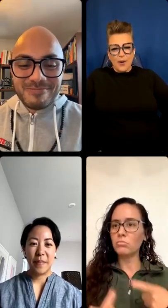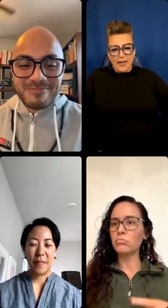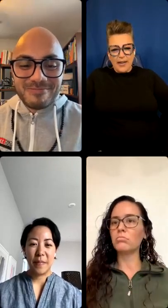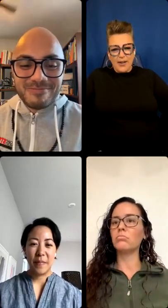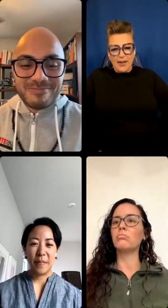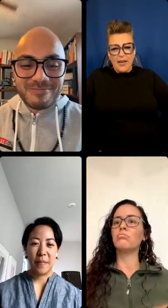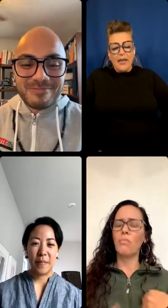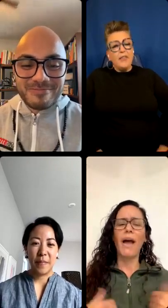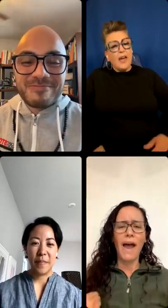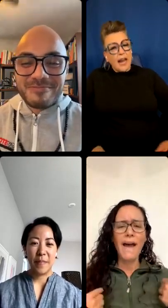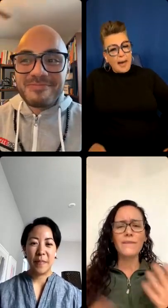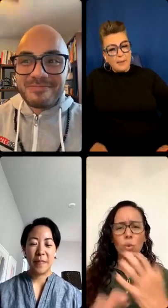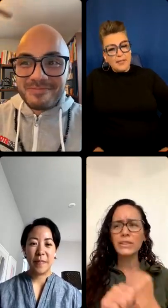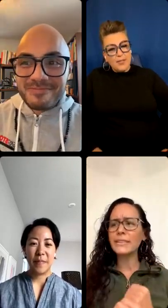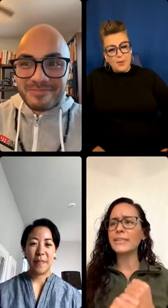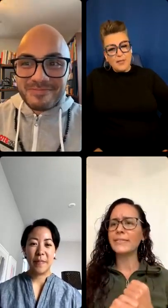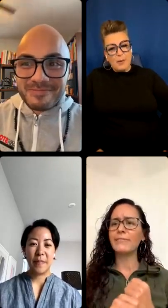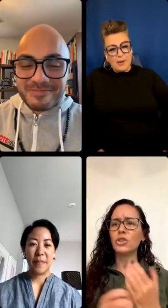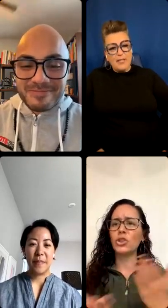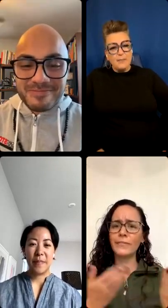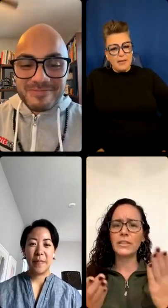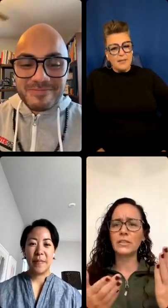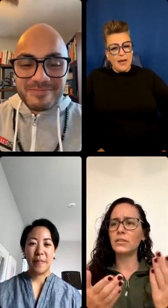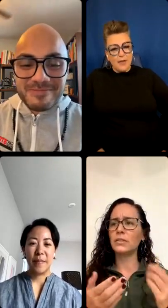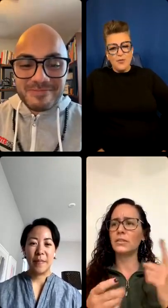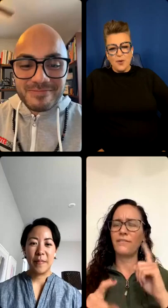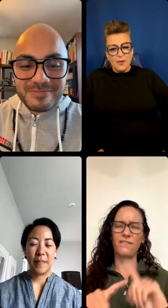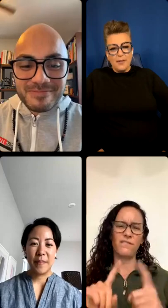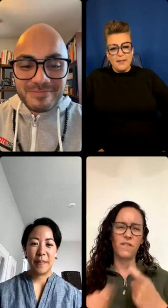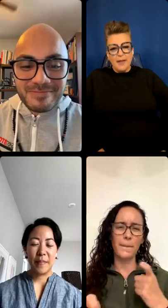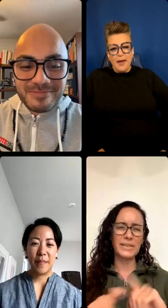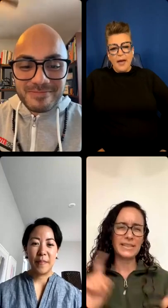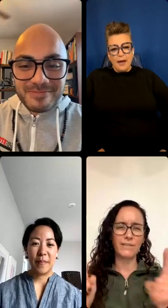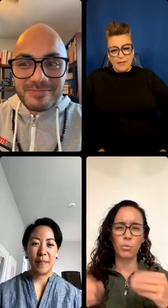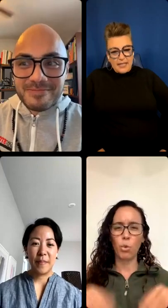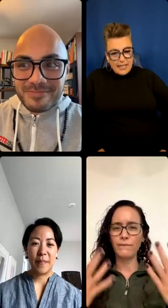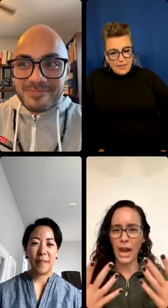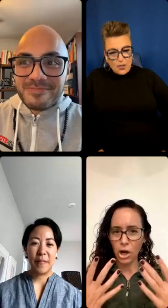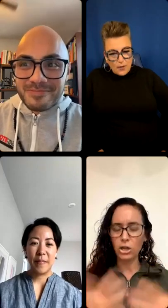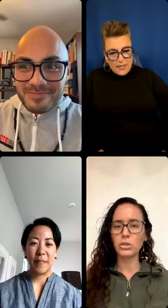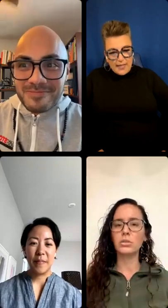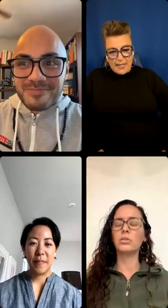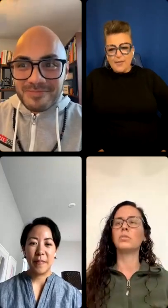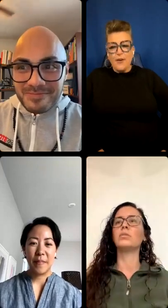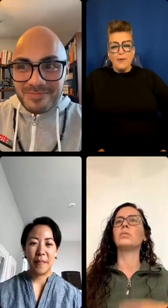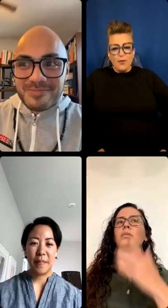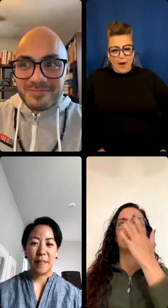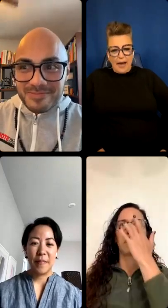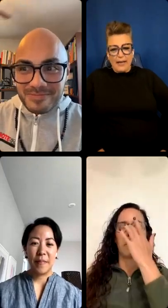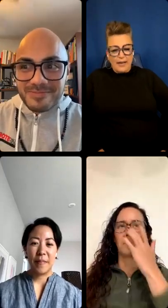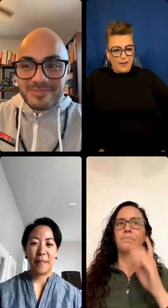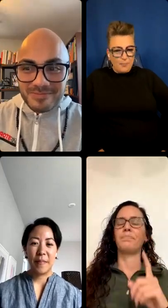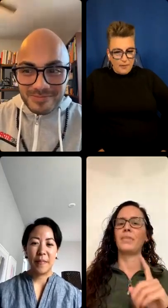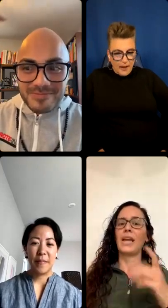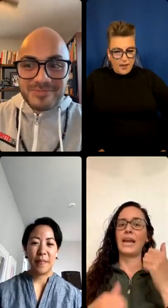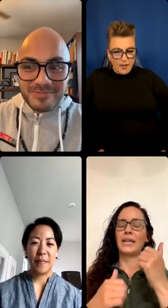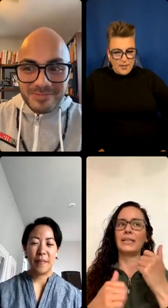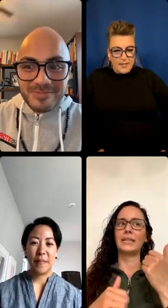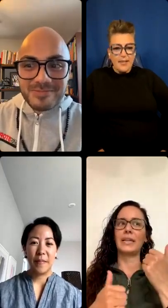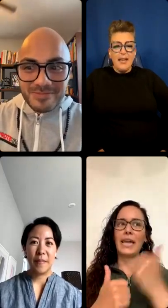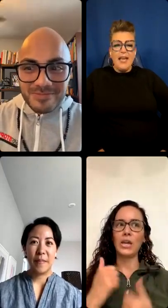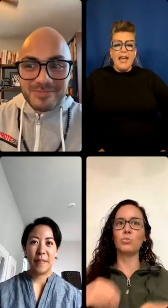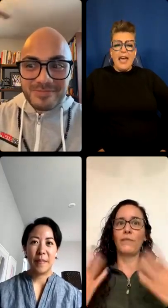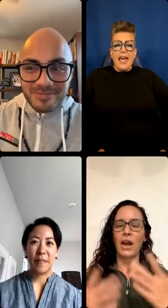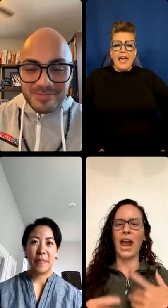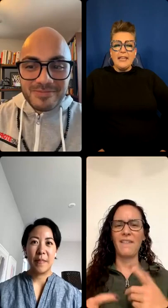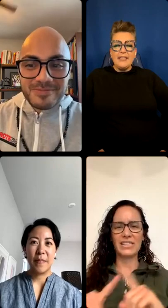access coordinator that happens to experience mental health struggles. I've received services from a variety of